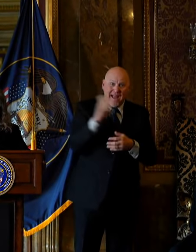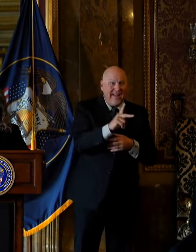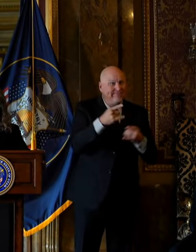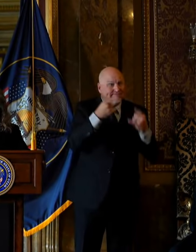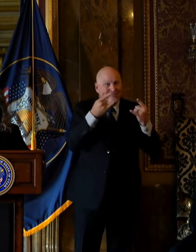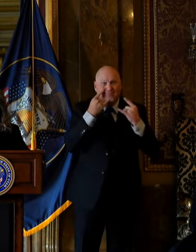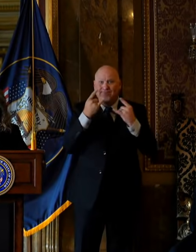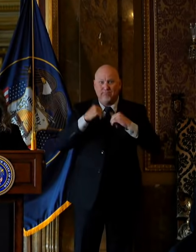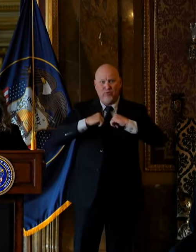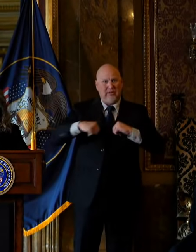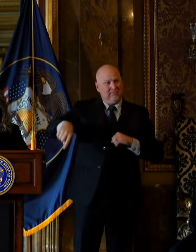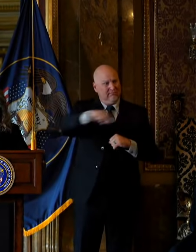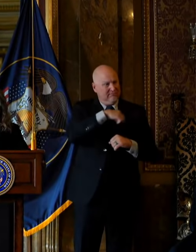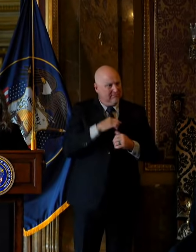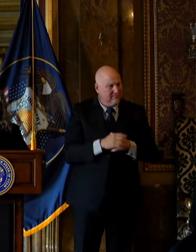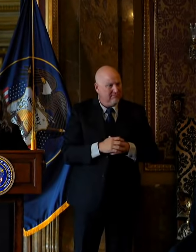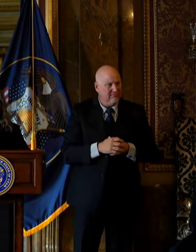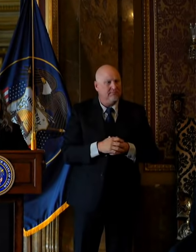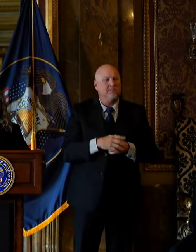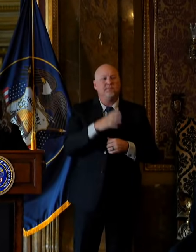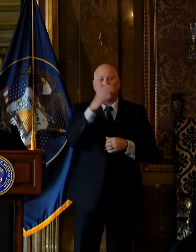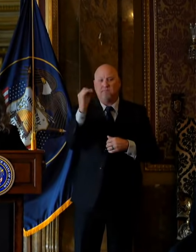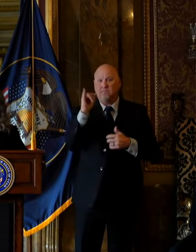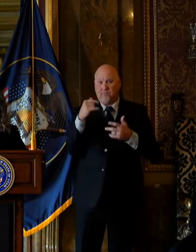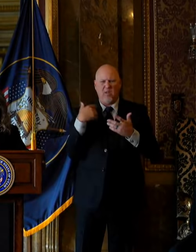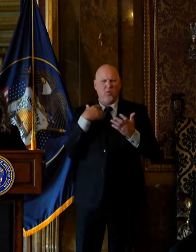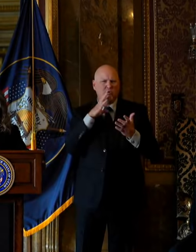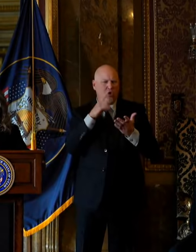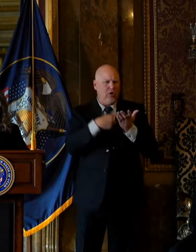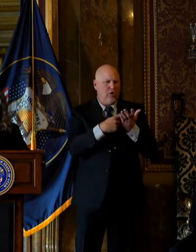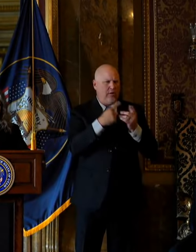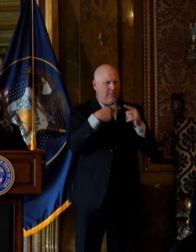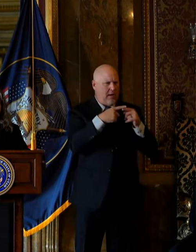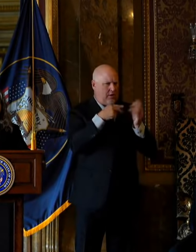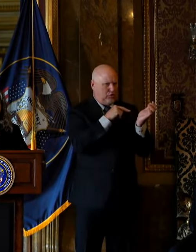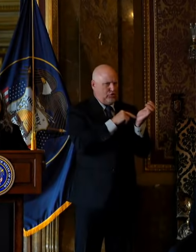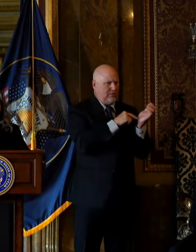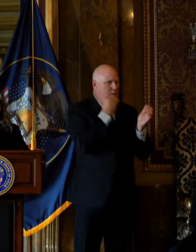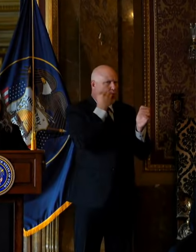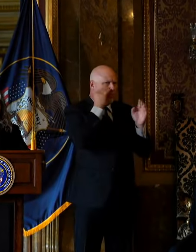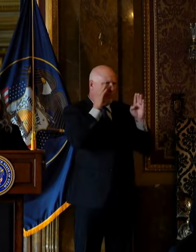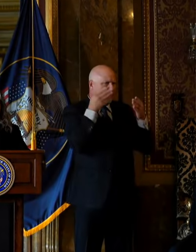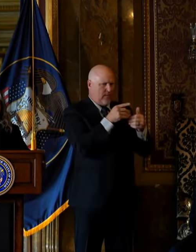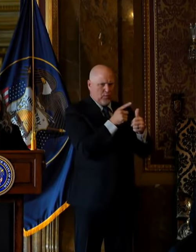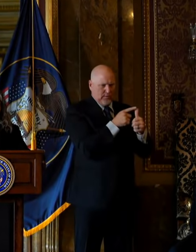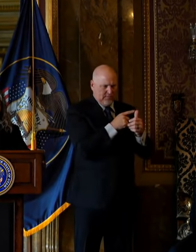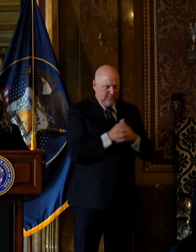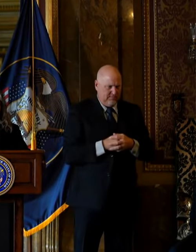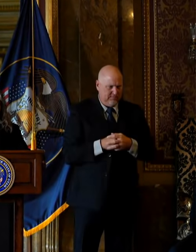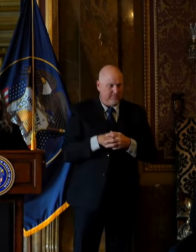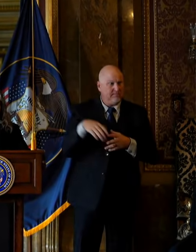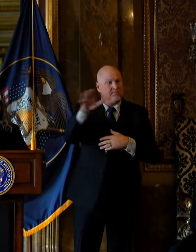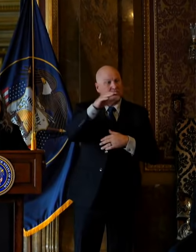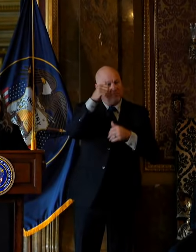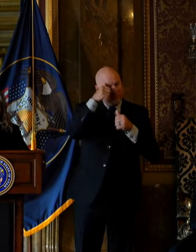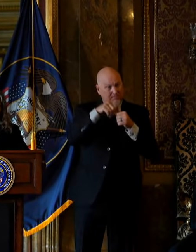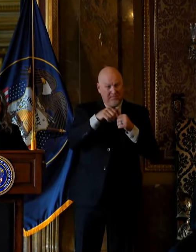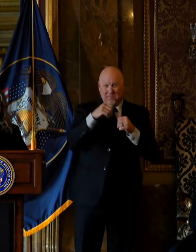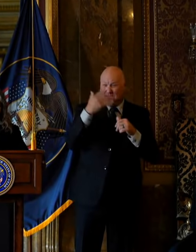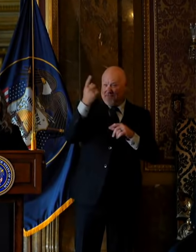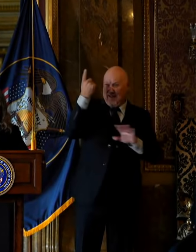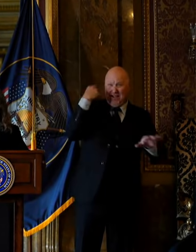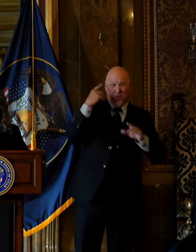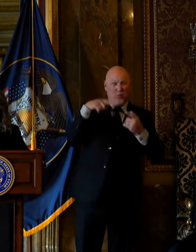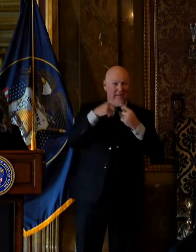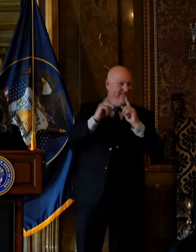with nursing home outbreaks. When the pandemic first hit, I was at the front line caring for children disabled